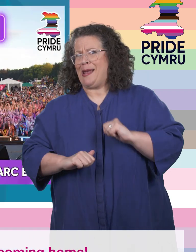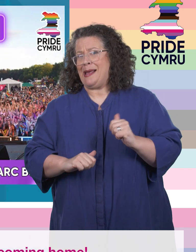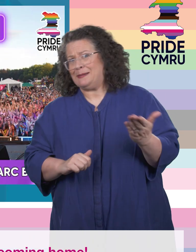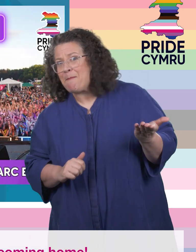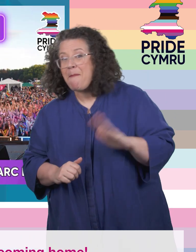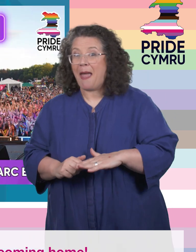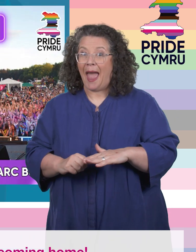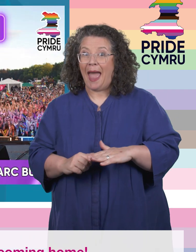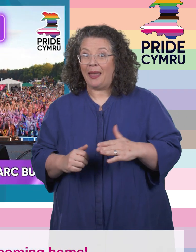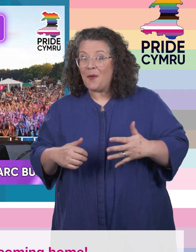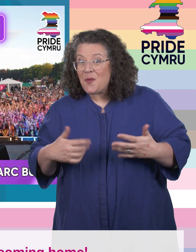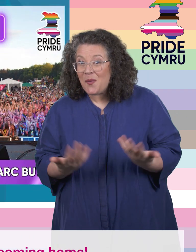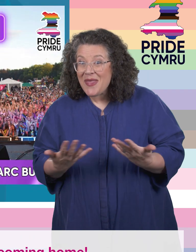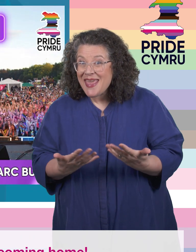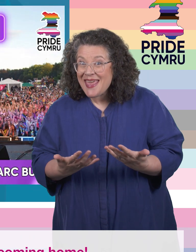And